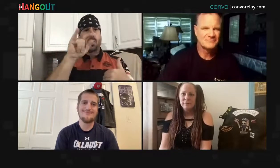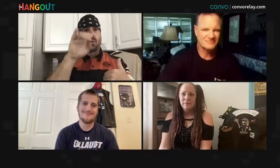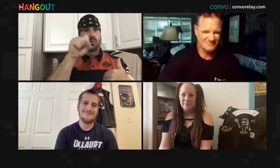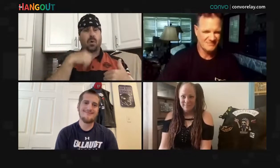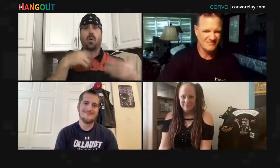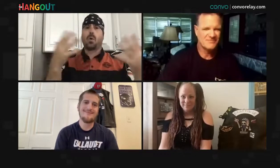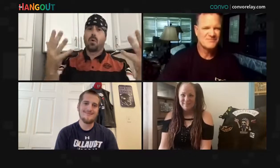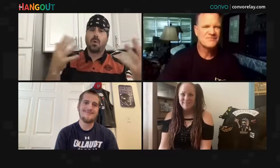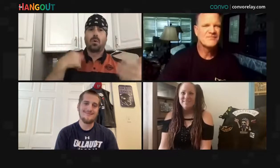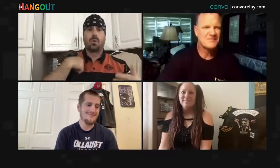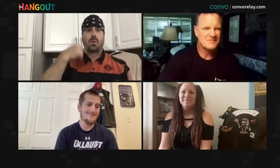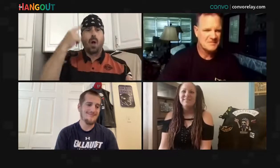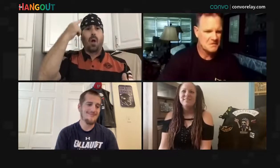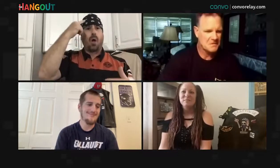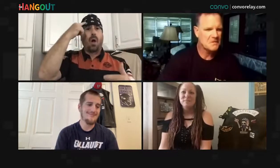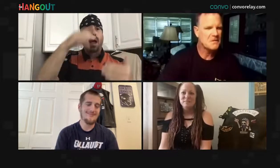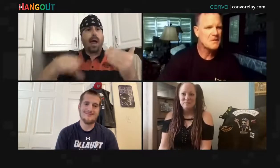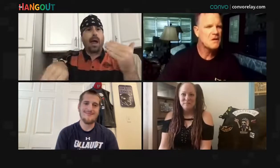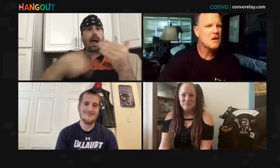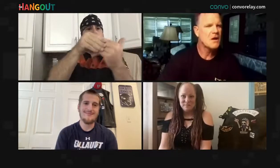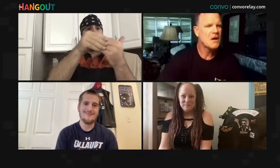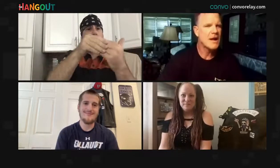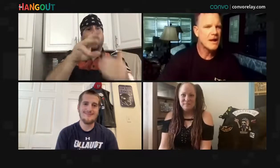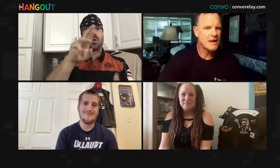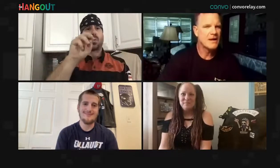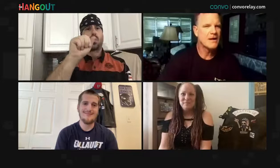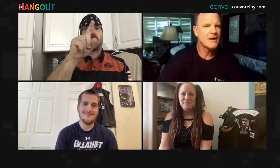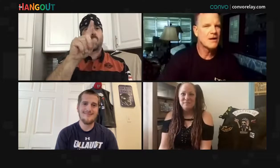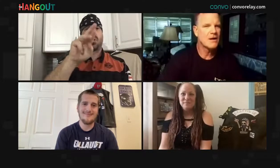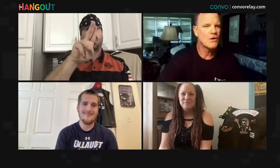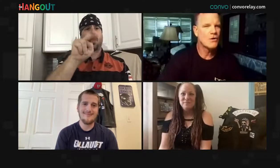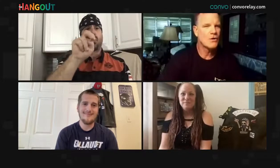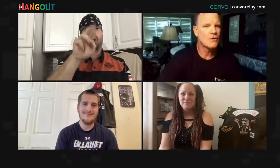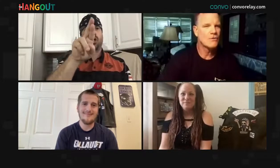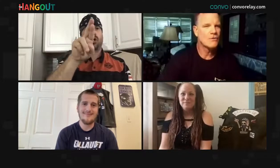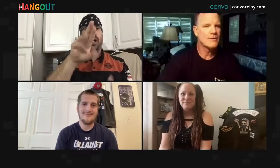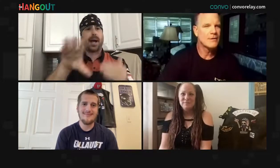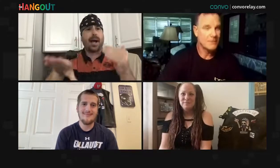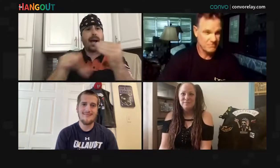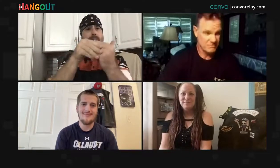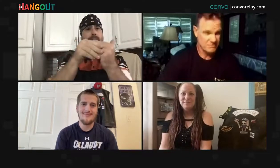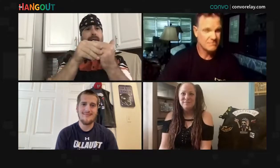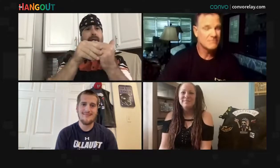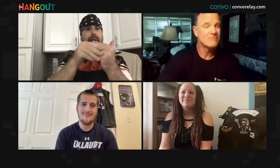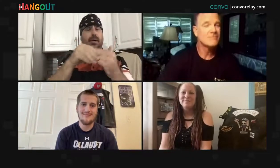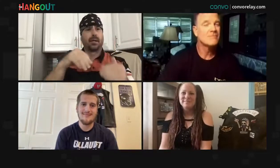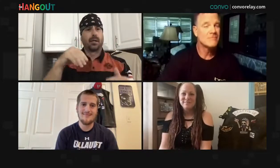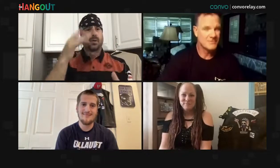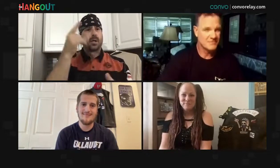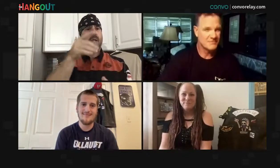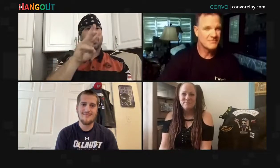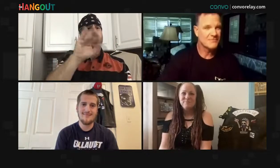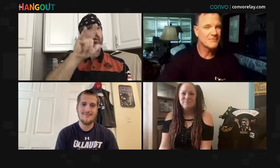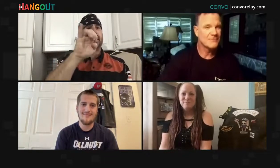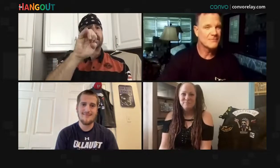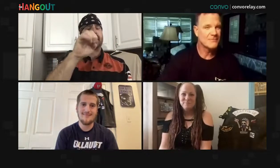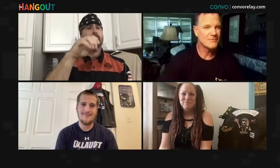here. We were like, all right. And then I figured, well, why don't we add the Roadrunner? Why don't we add